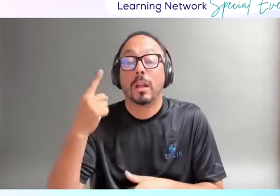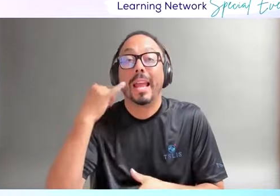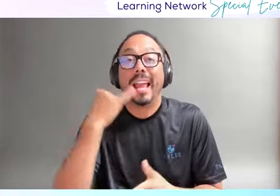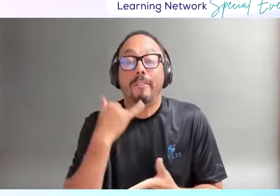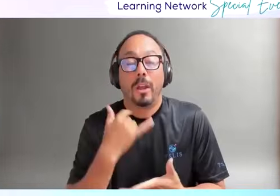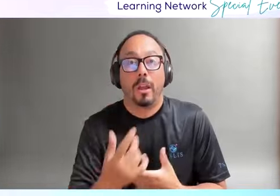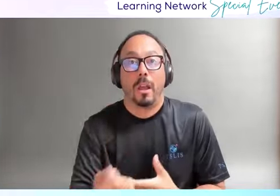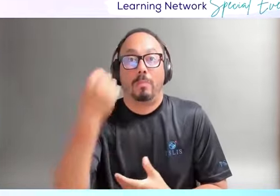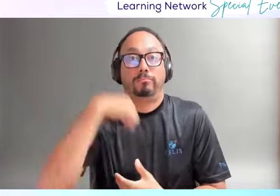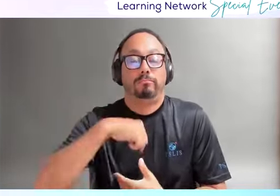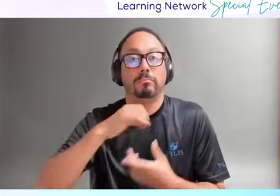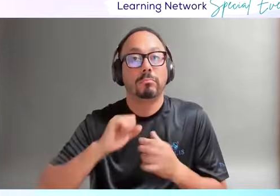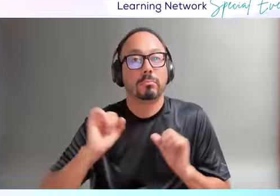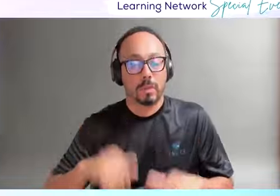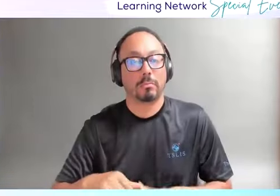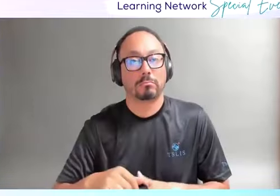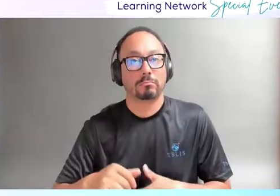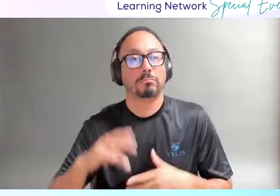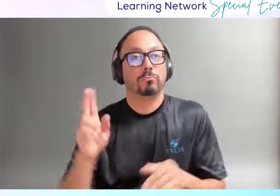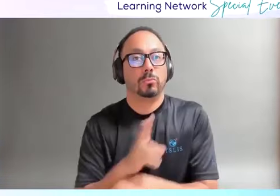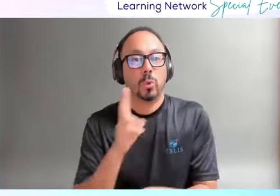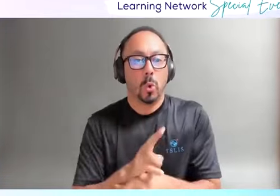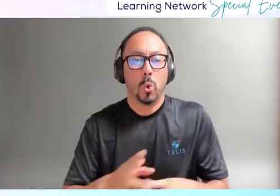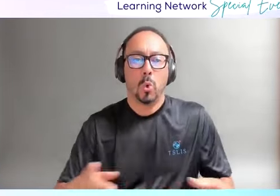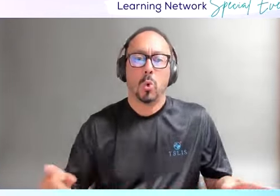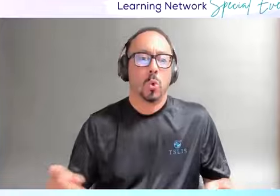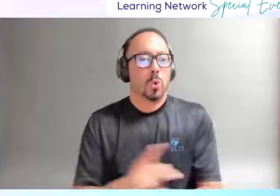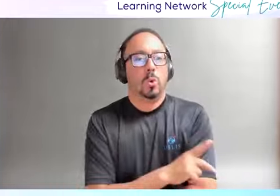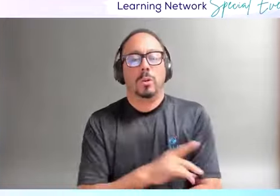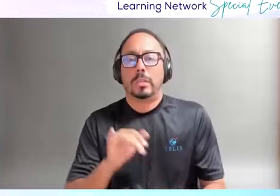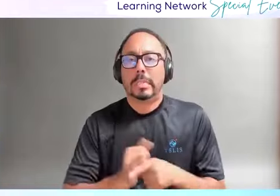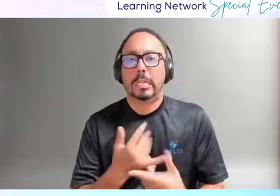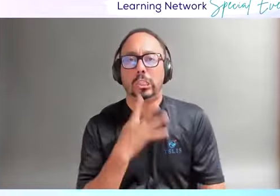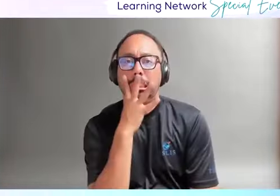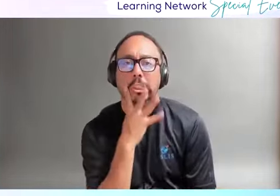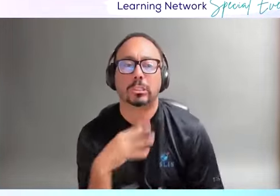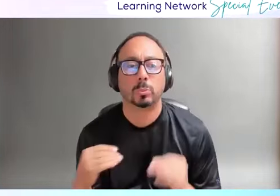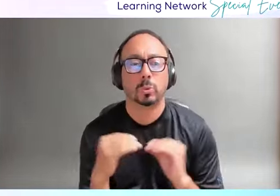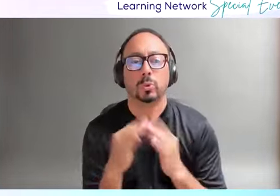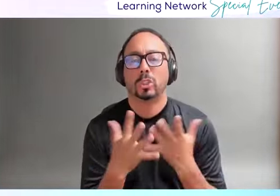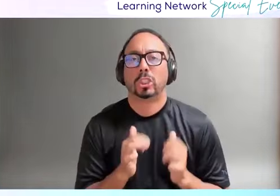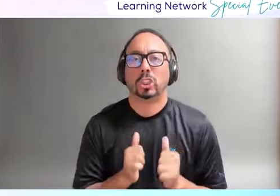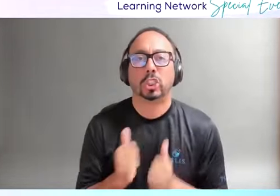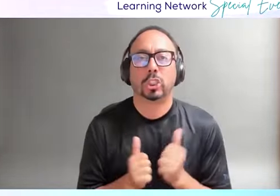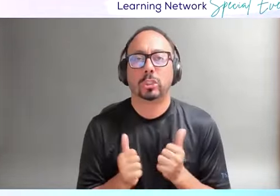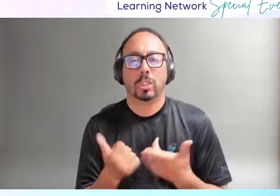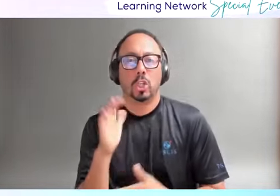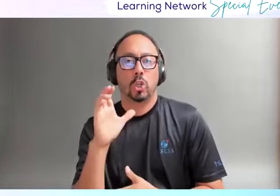behavior, craving, risk-taking, aggression, and criminal behavior, and have in some areas of this